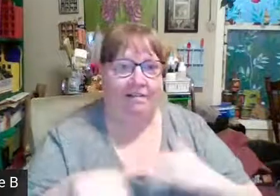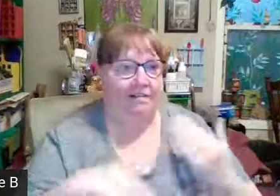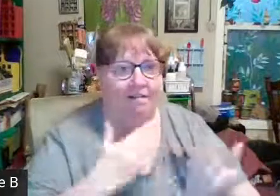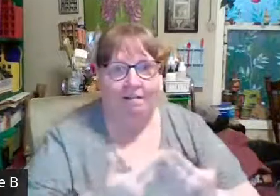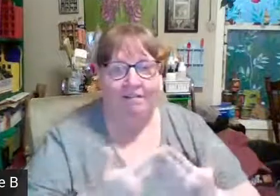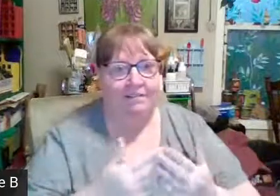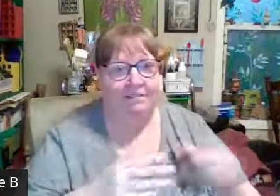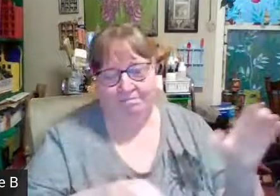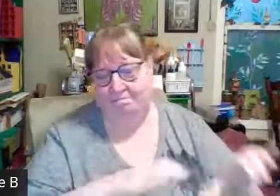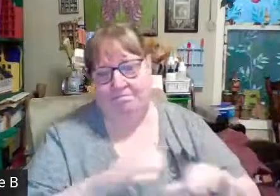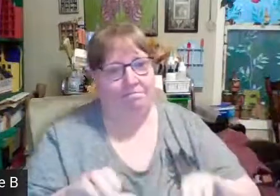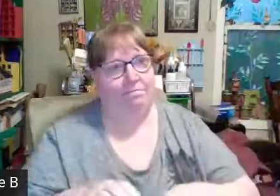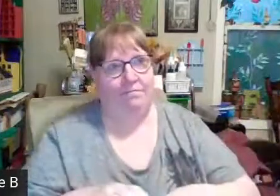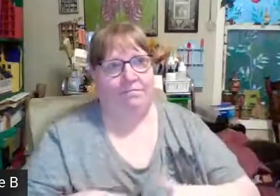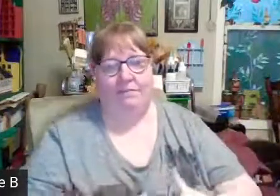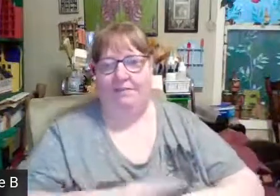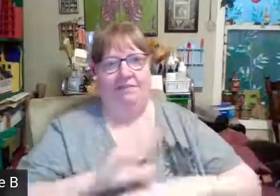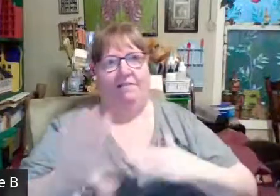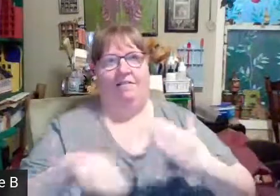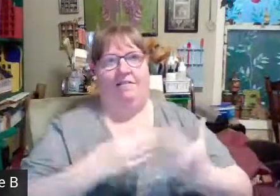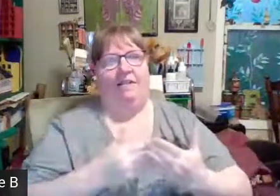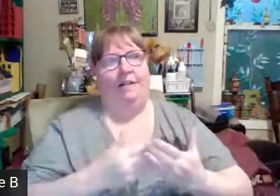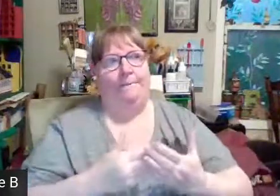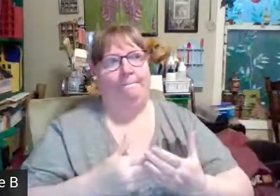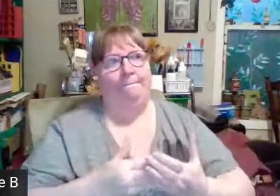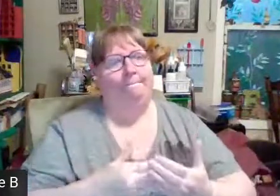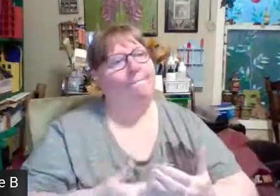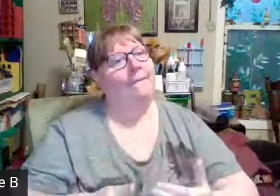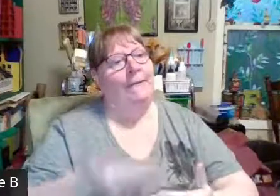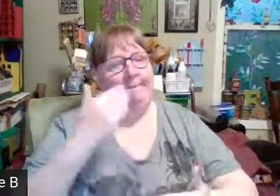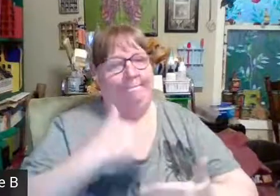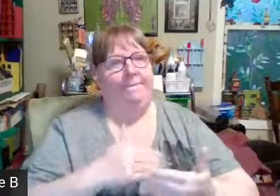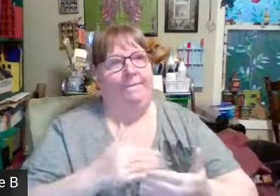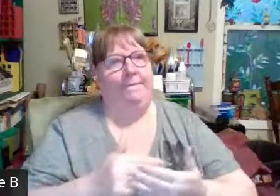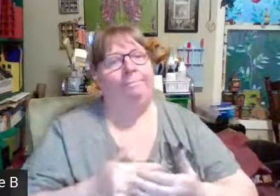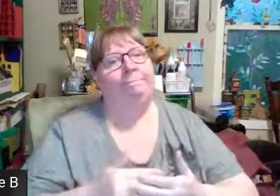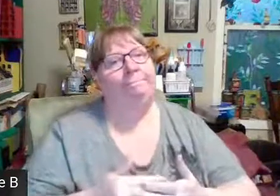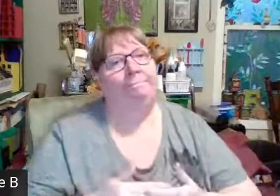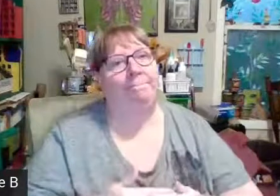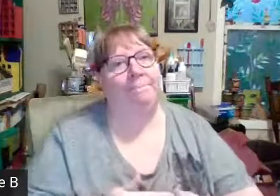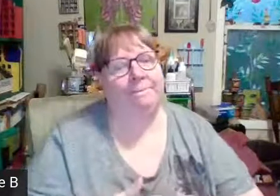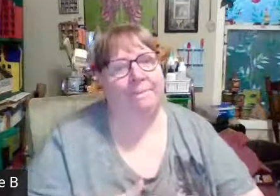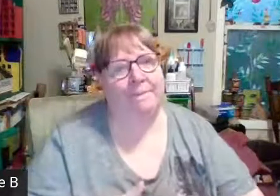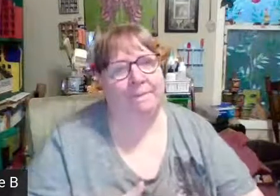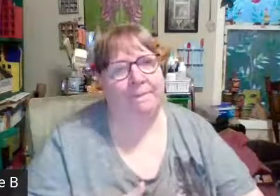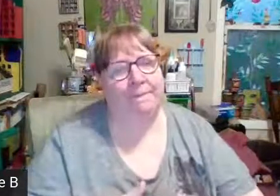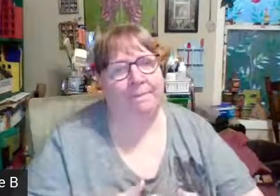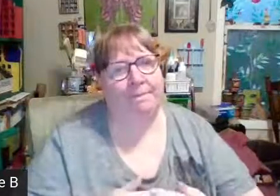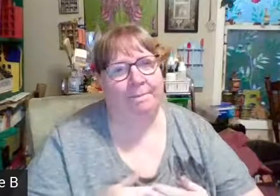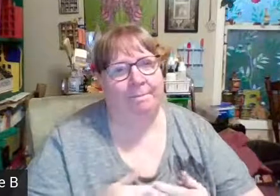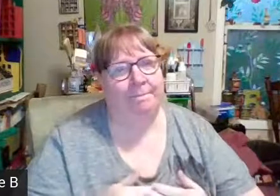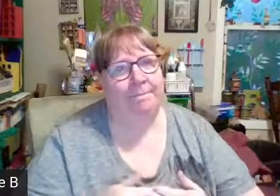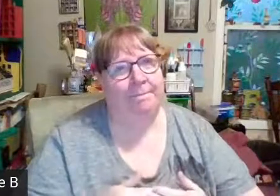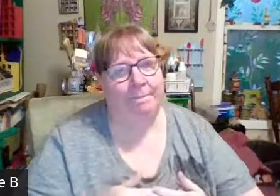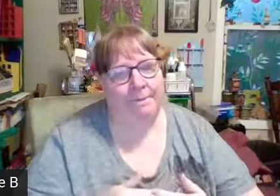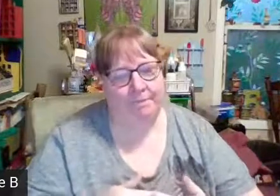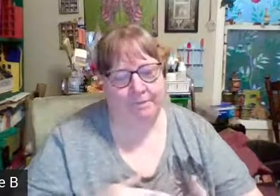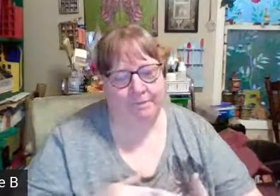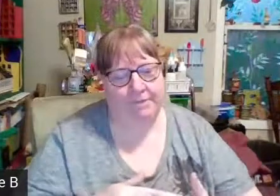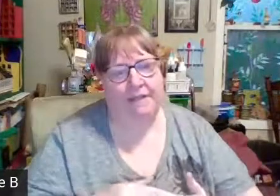all out for that month, after I mail everything out, and I'll have my little checklist. You guys all know I love